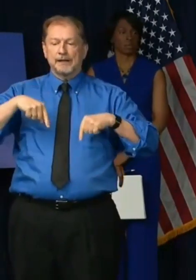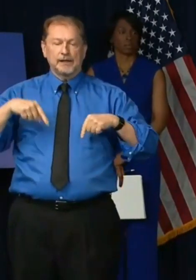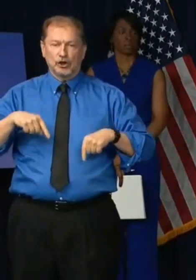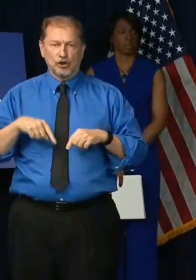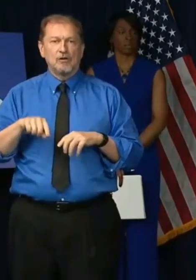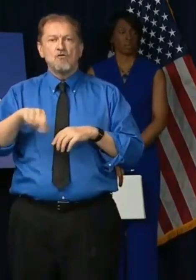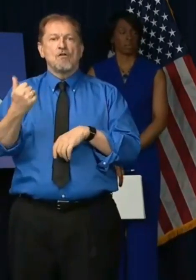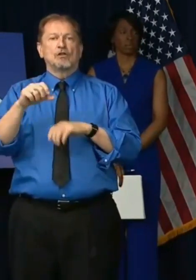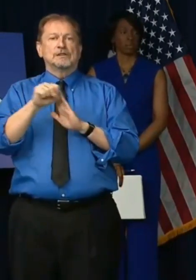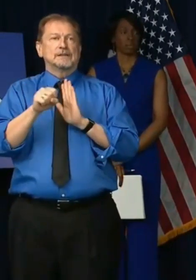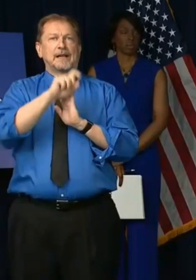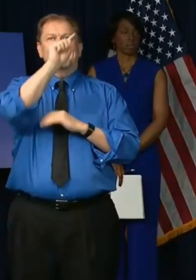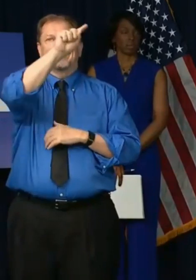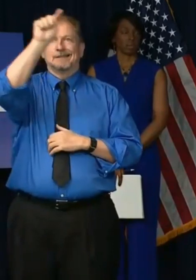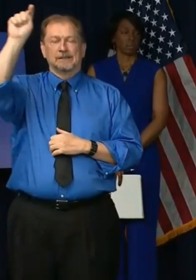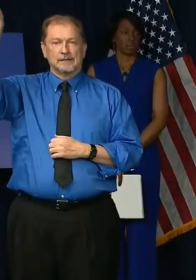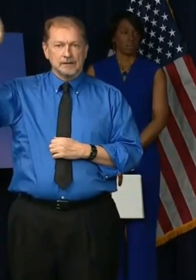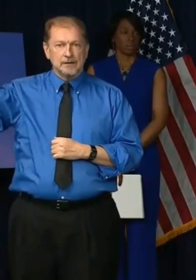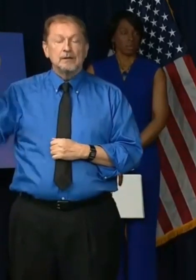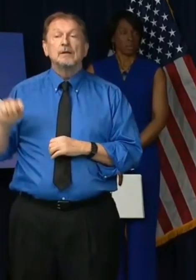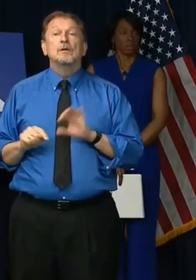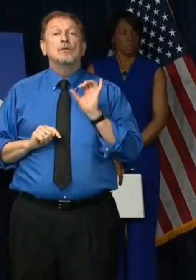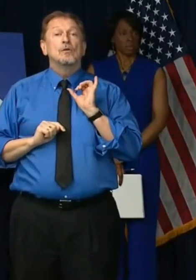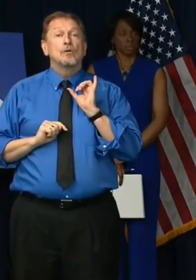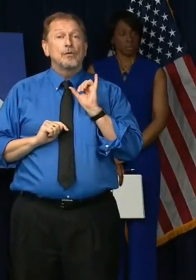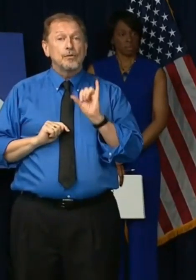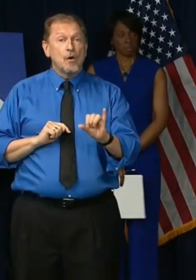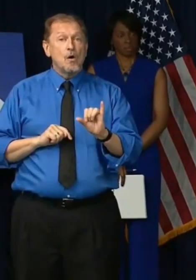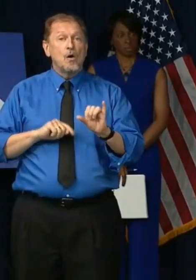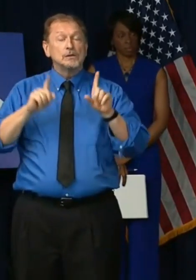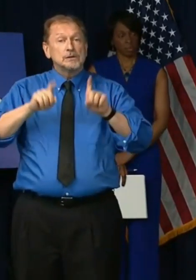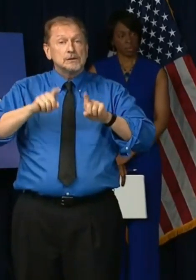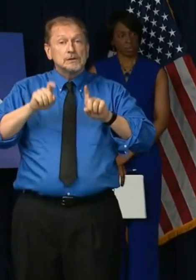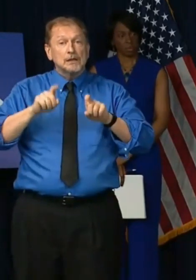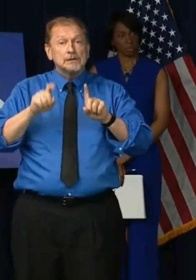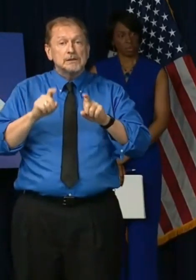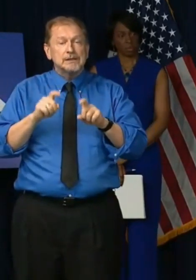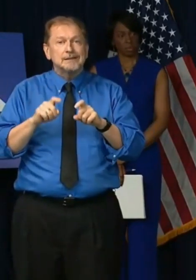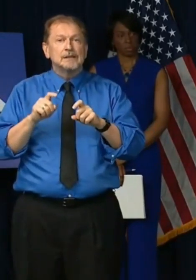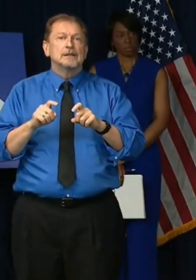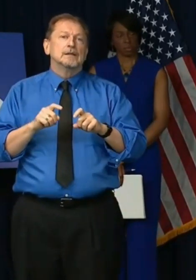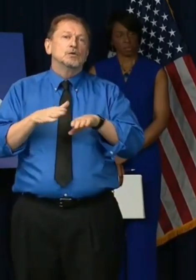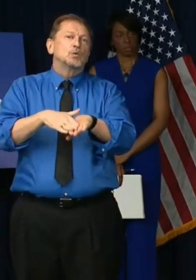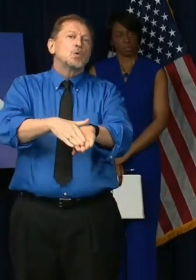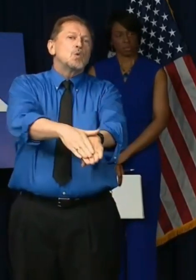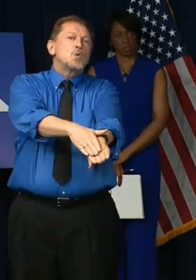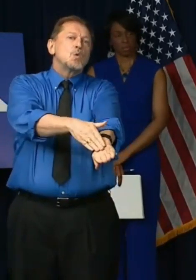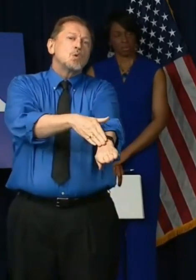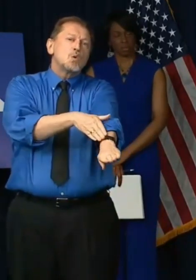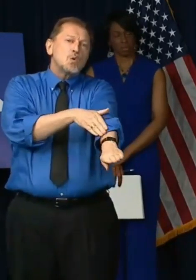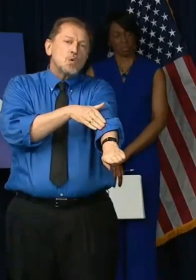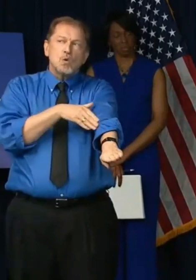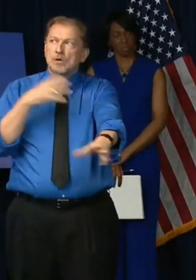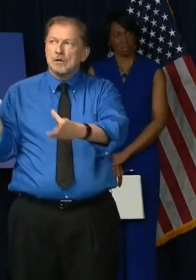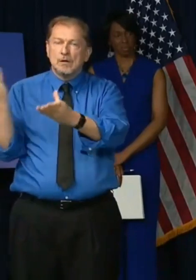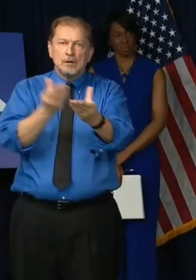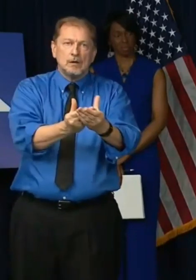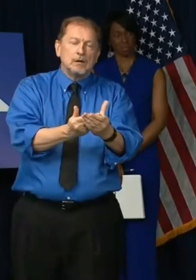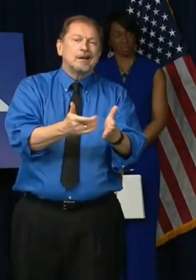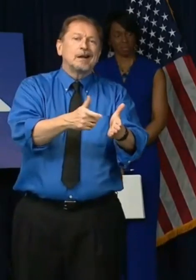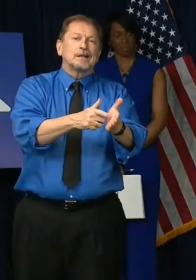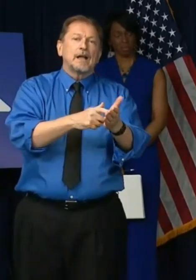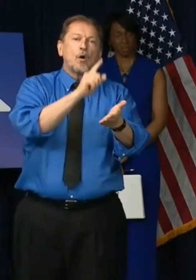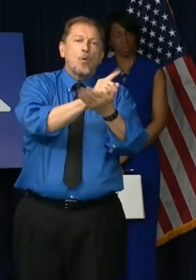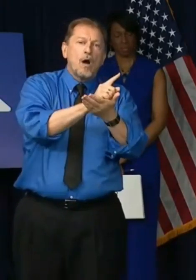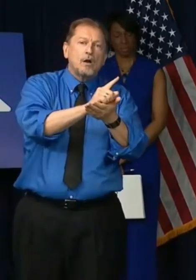here, but they're generally not located here, most of their testing capacity, they are returning their tests in 7 to 12 days, and we just find that